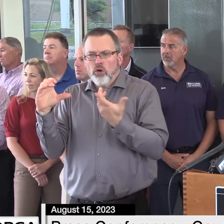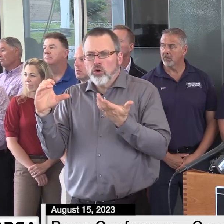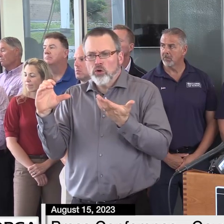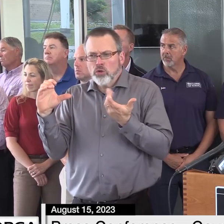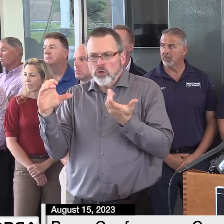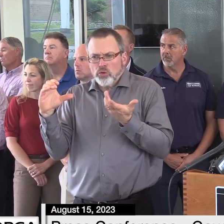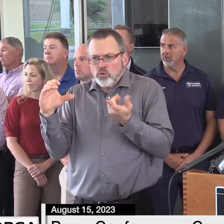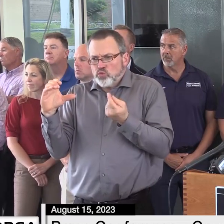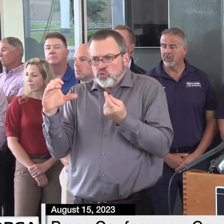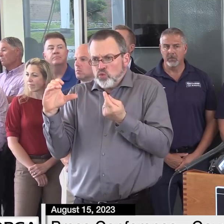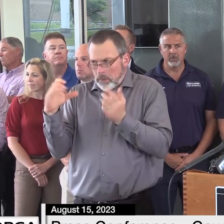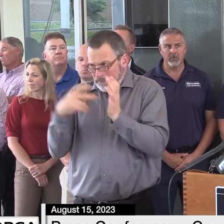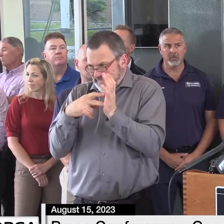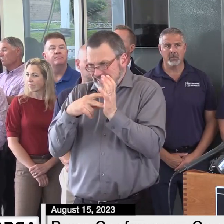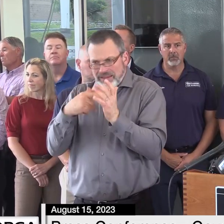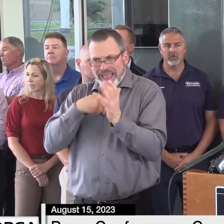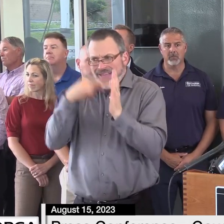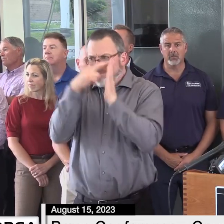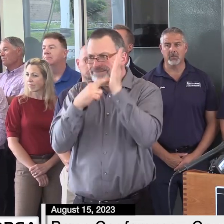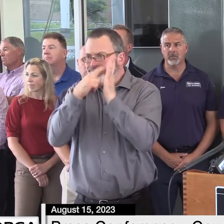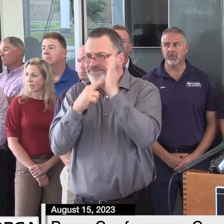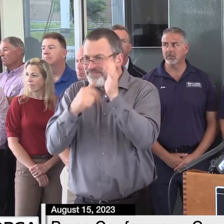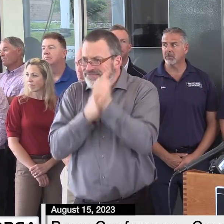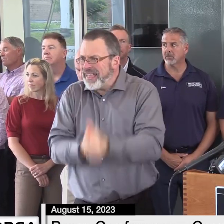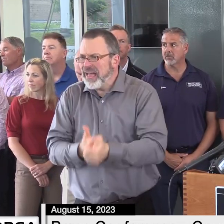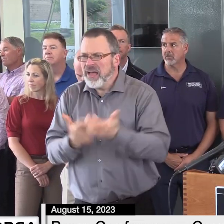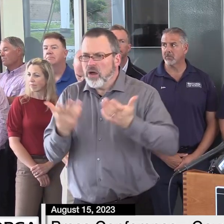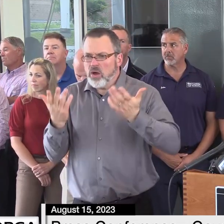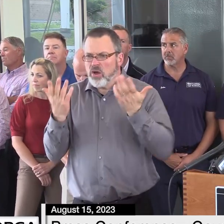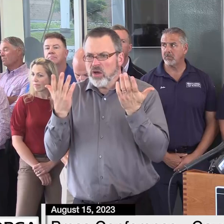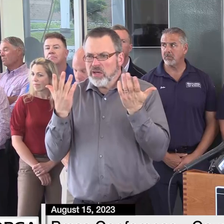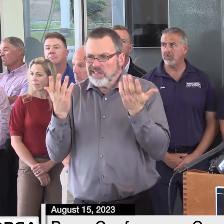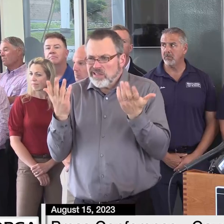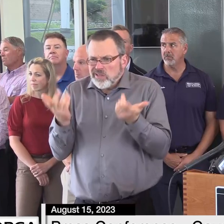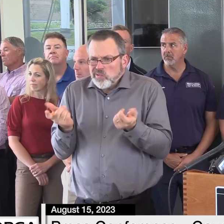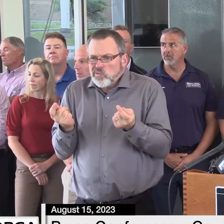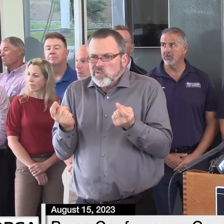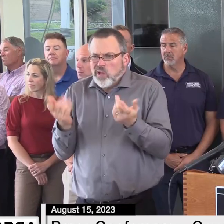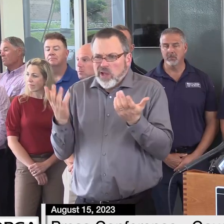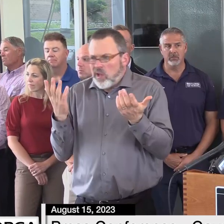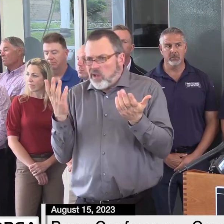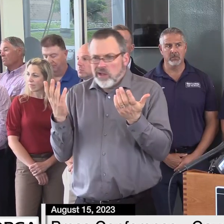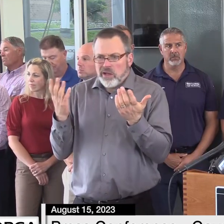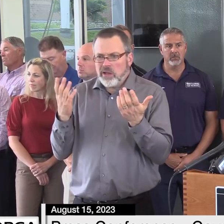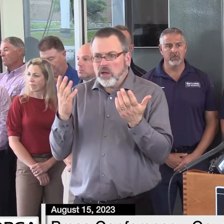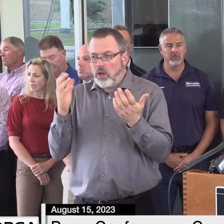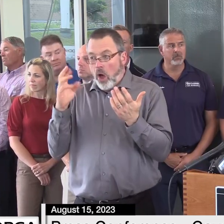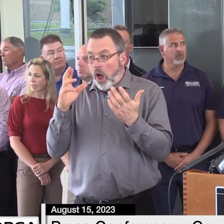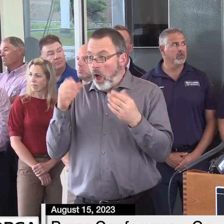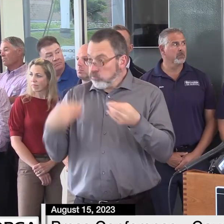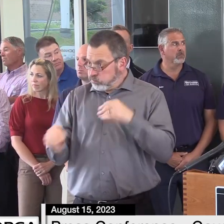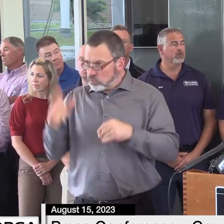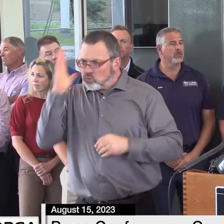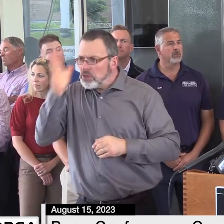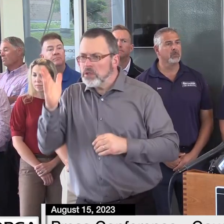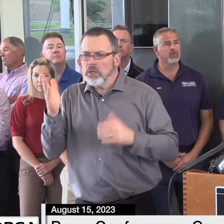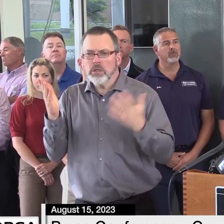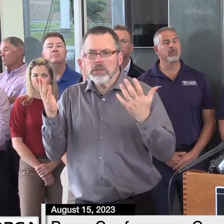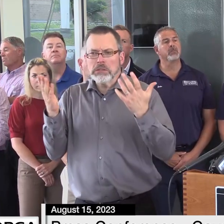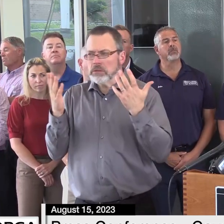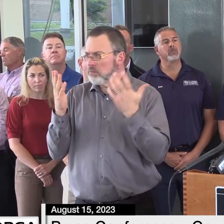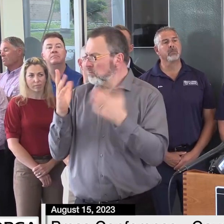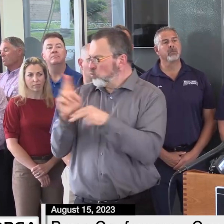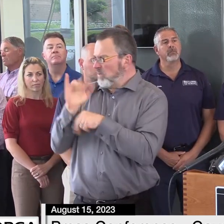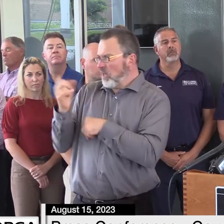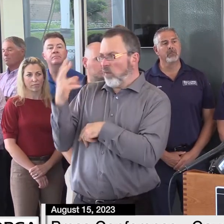restrictions that the FEMA funds that are available now, or do you anticipate having more flexibility in the use of that money? I think there will